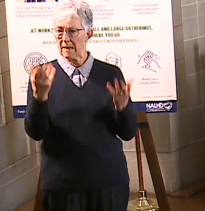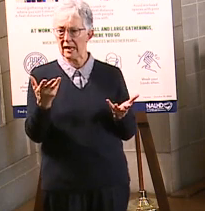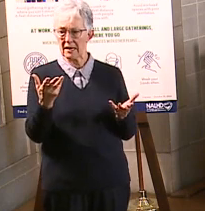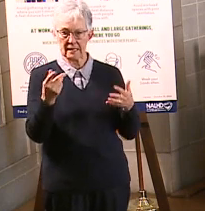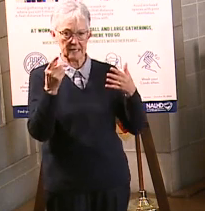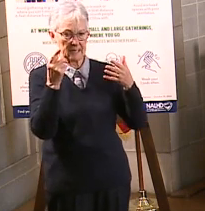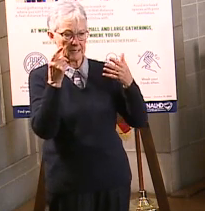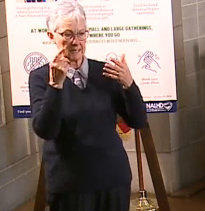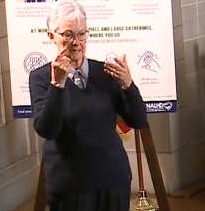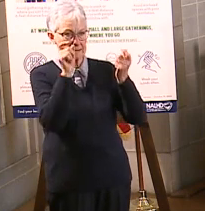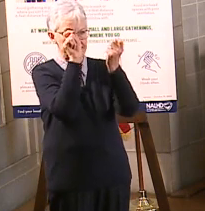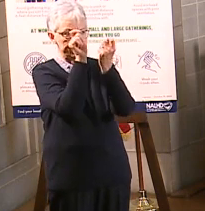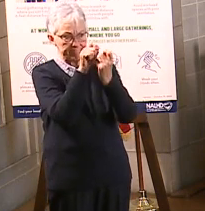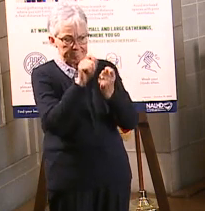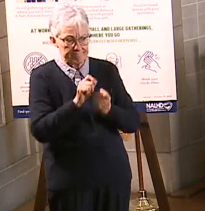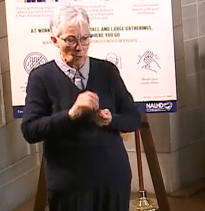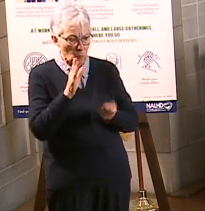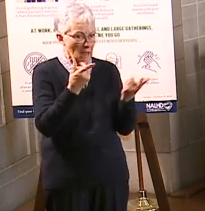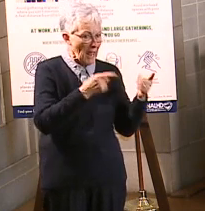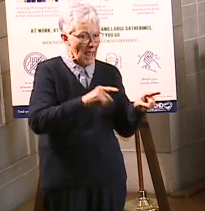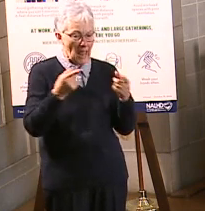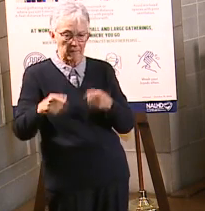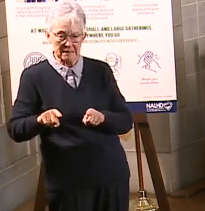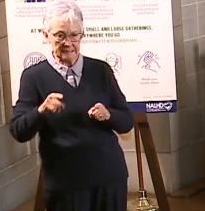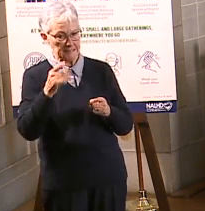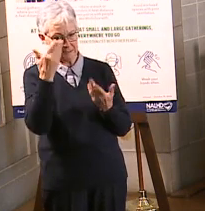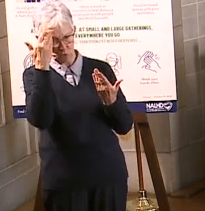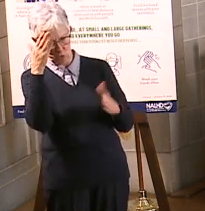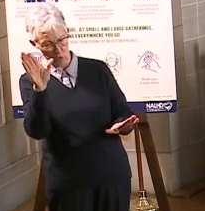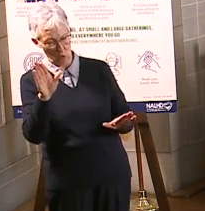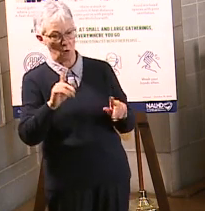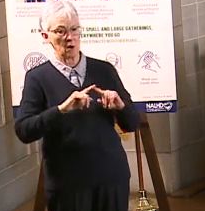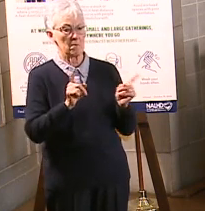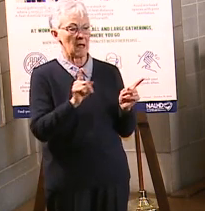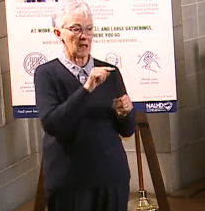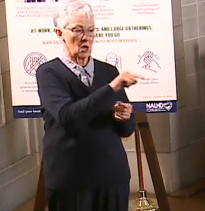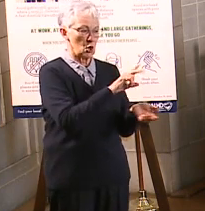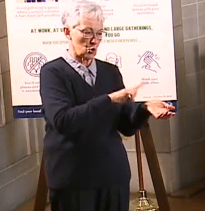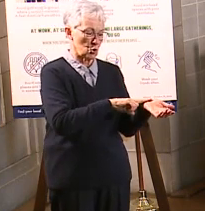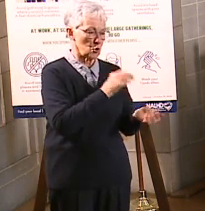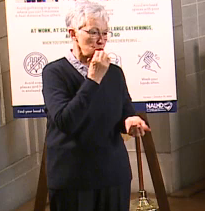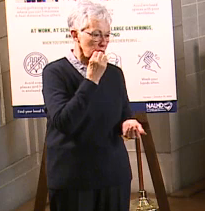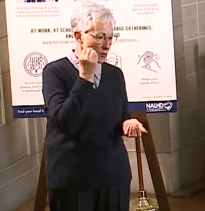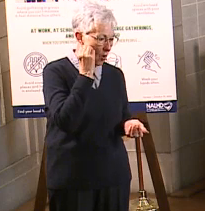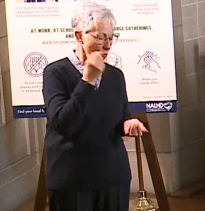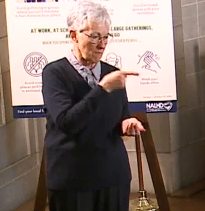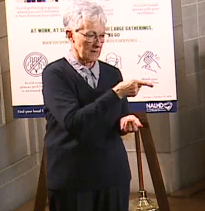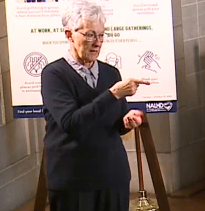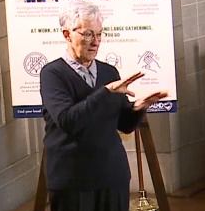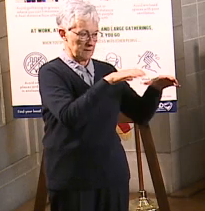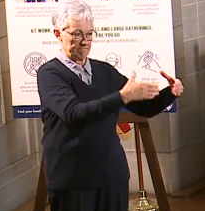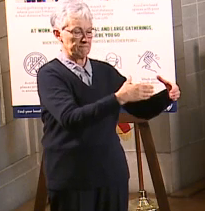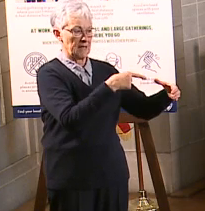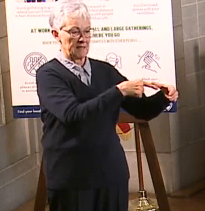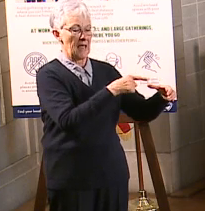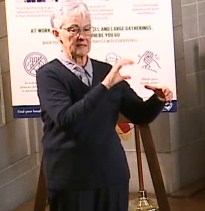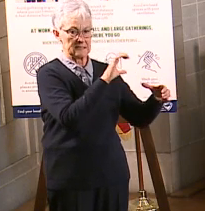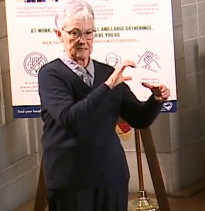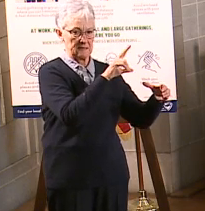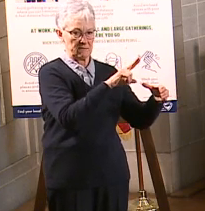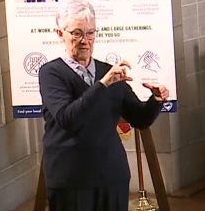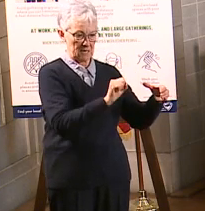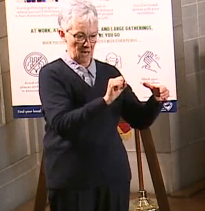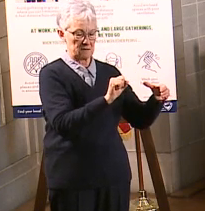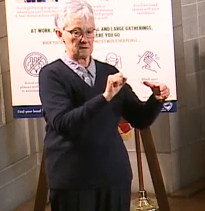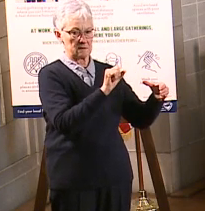waiting to be told to us, but the long-term care federal pharmacy program involves CVS, Walgreens, and community pharmacy.